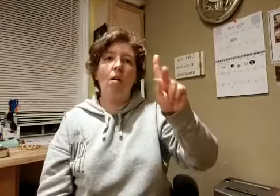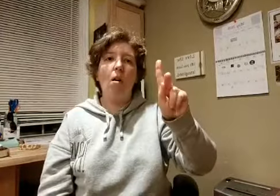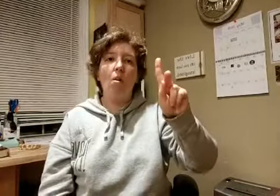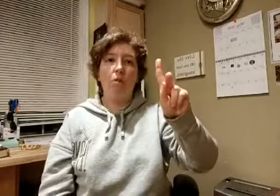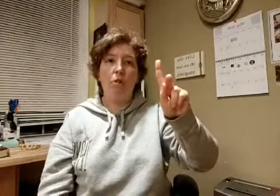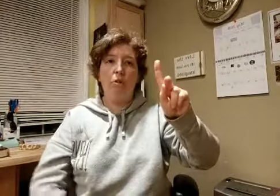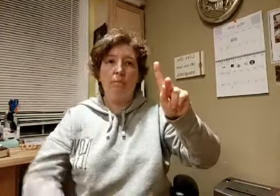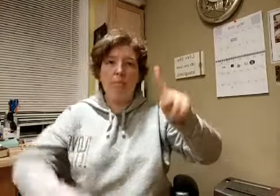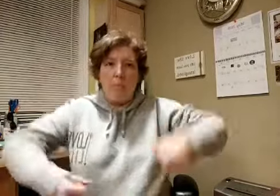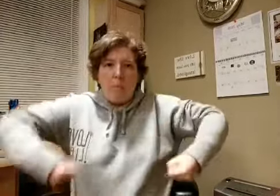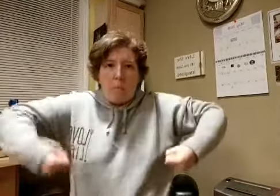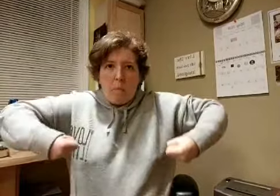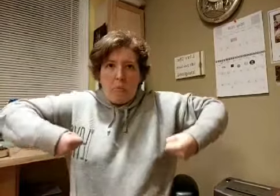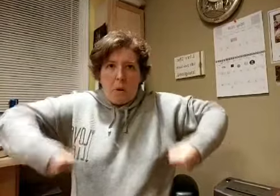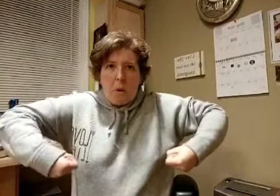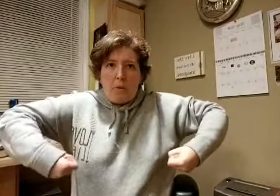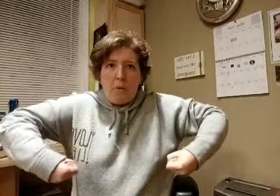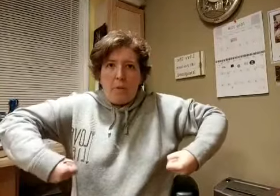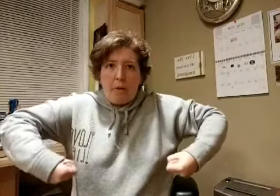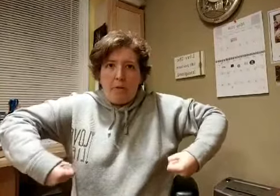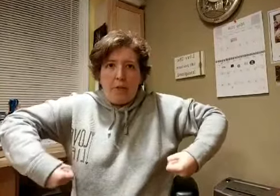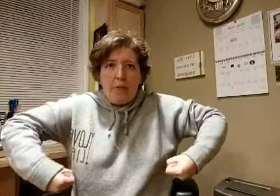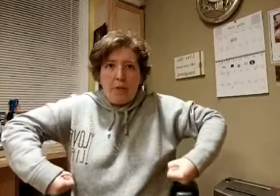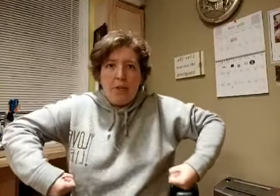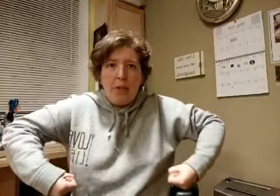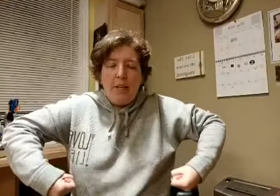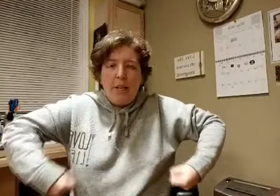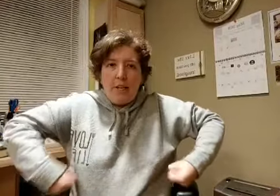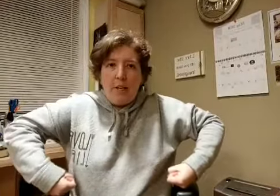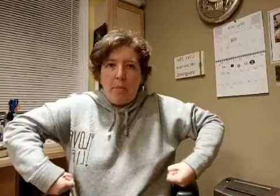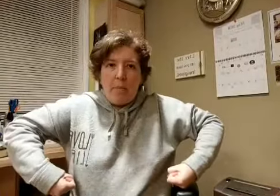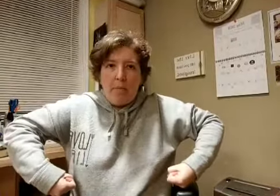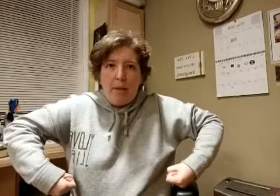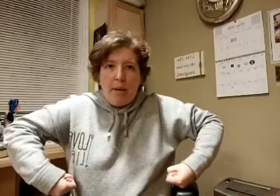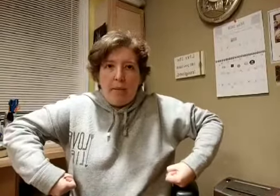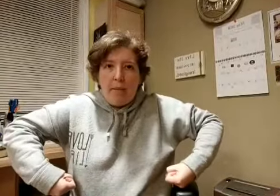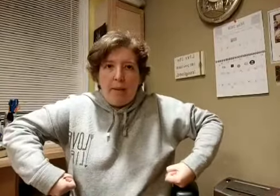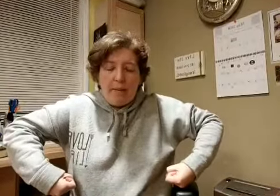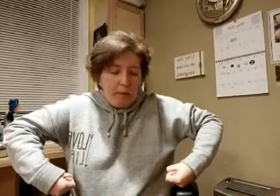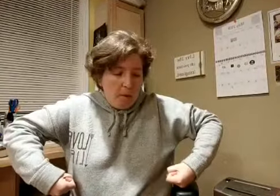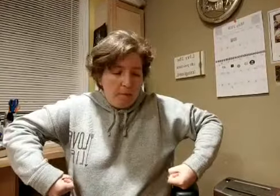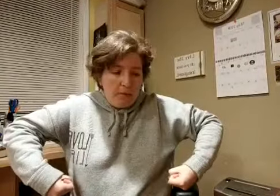Hulk. Hulk. You make your fists and you your palms are